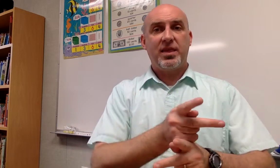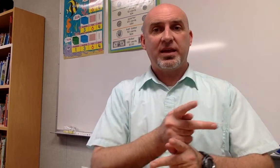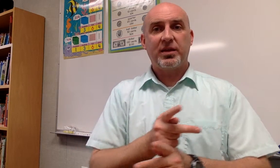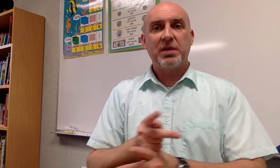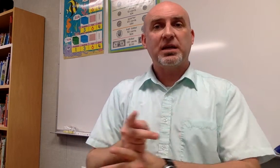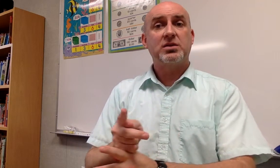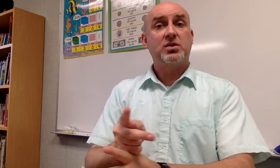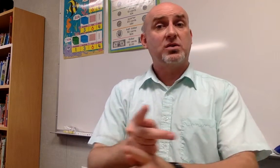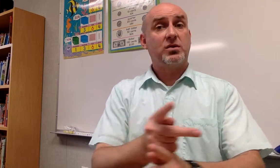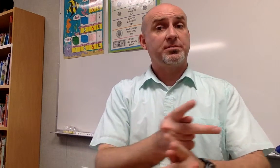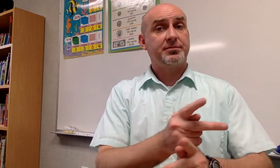I make a circle.